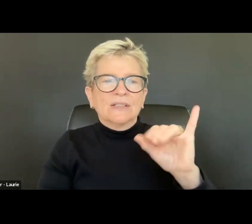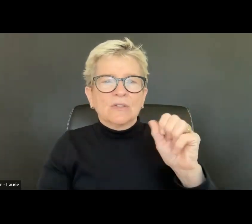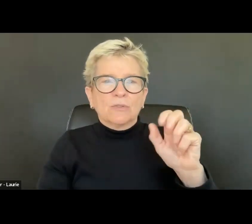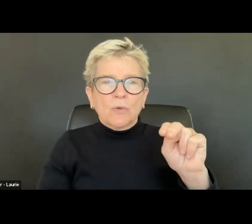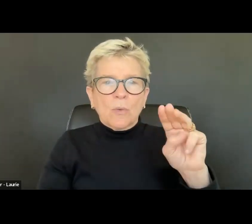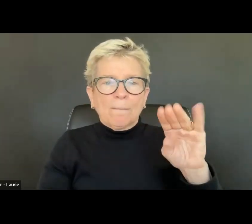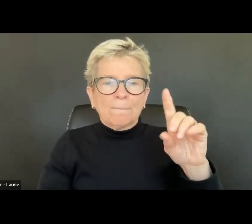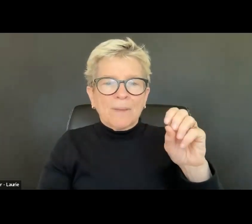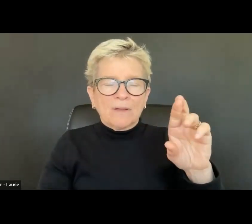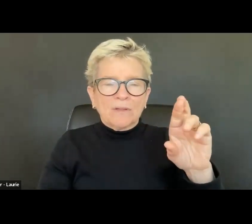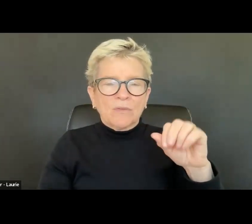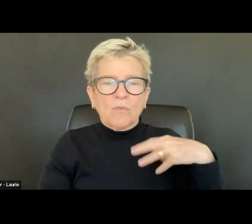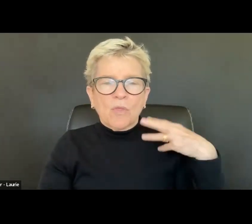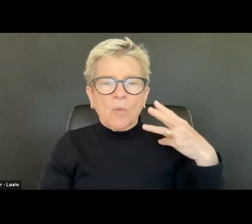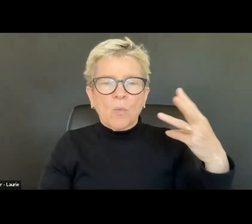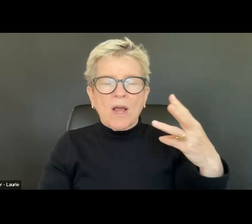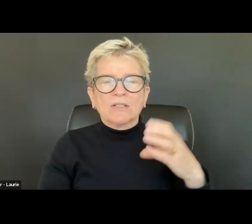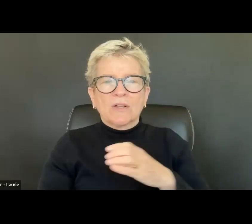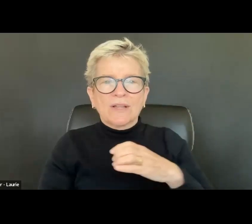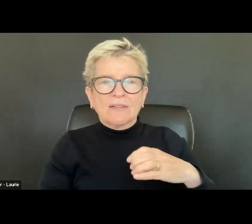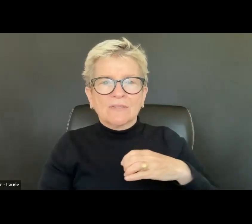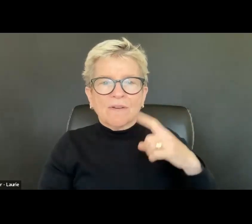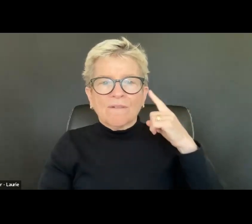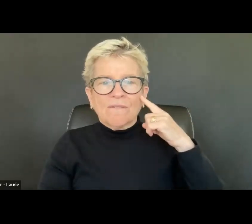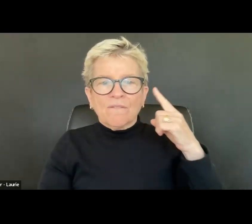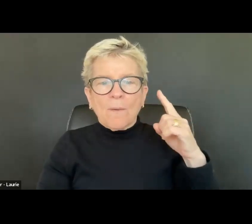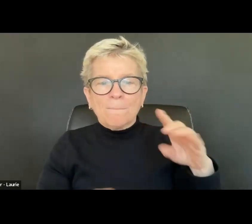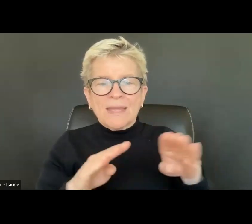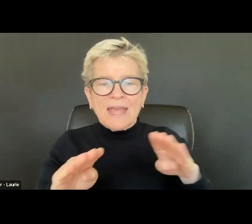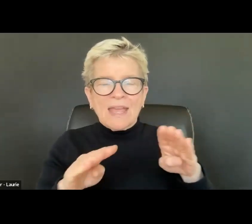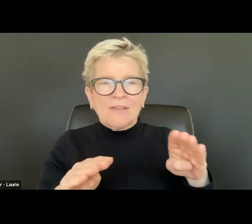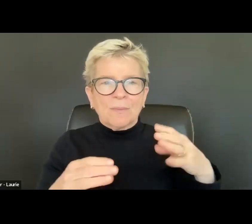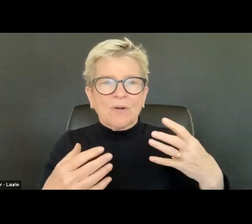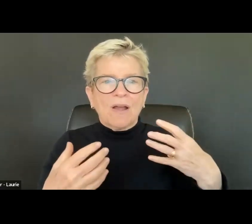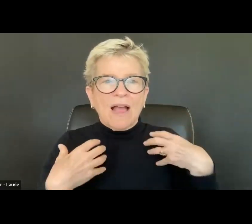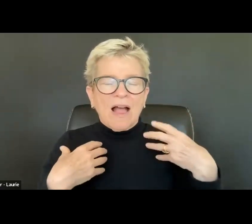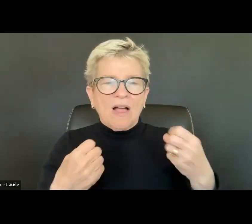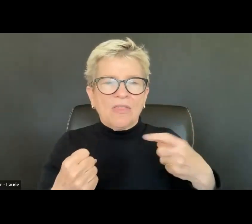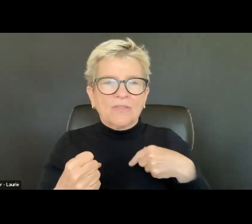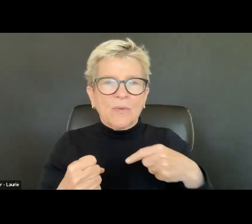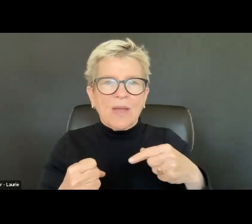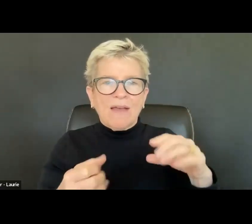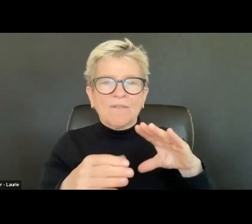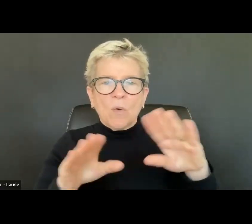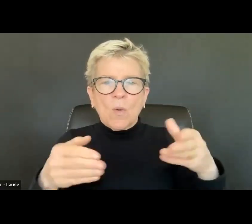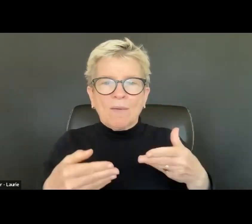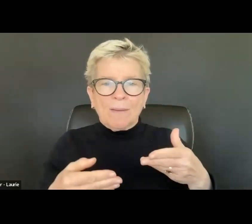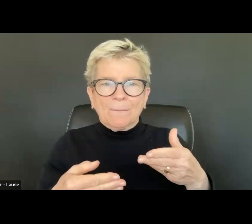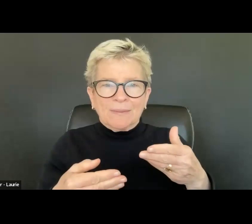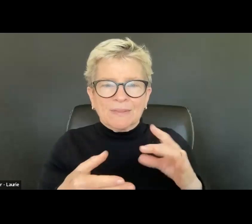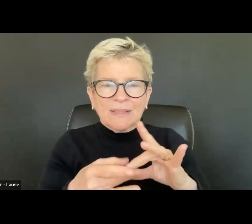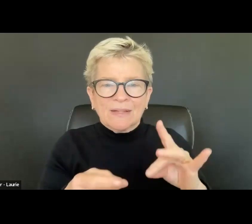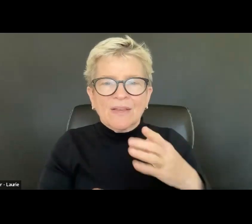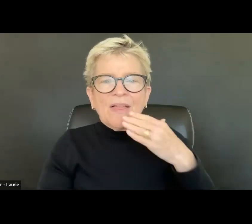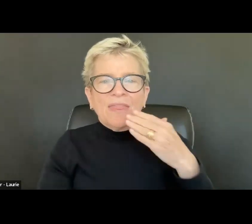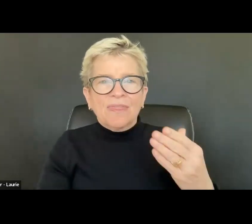Council for Behavioral Health to share some words of welcome today. Joan is one of our CRIS committee members. Hello. Thank